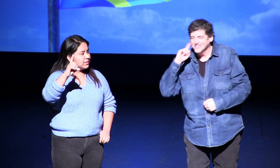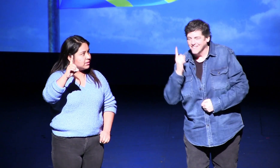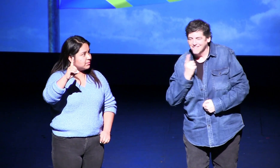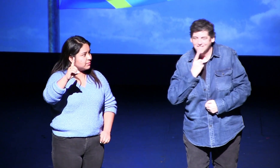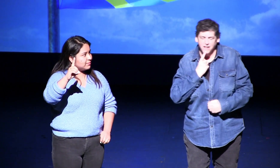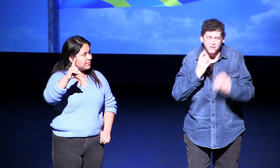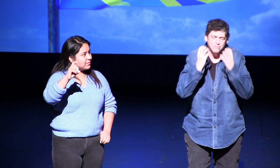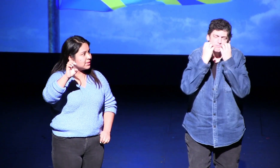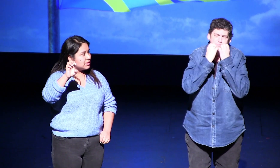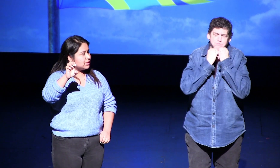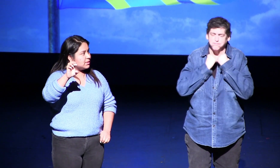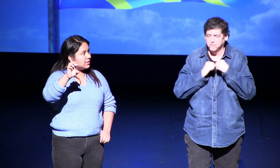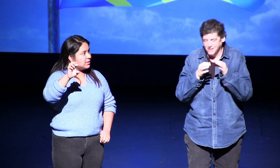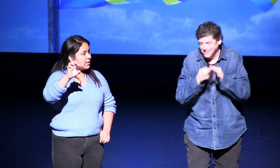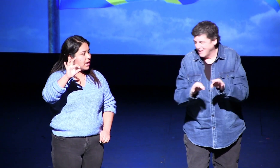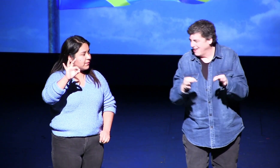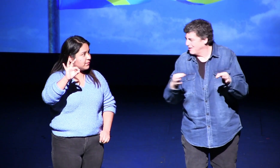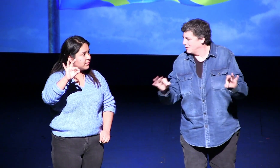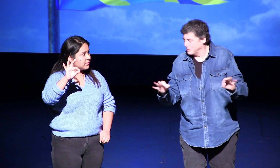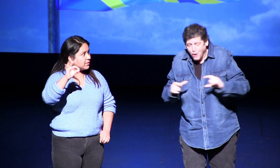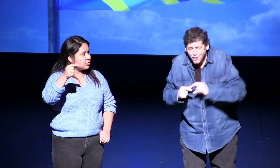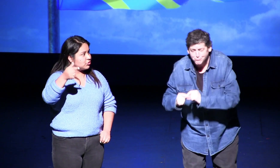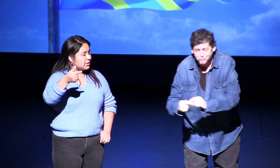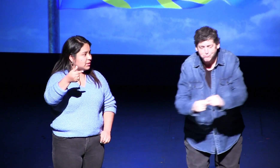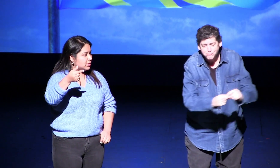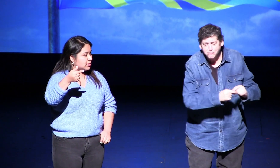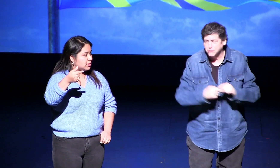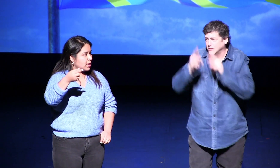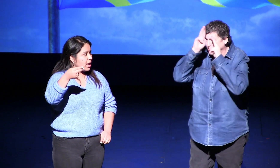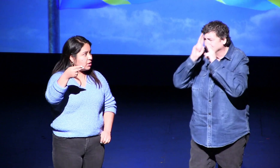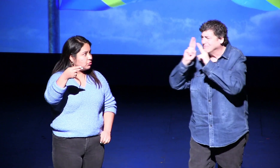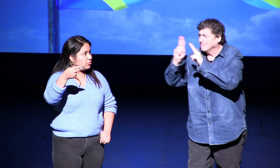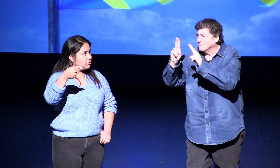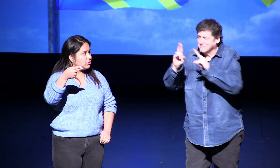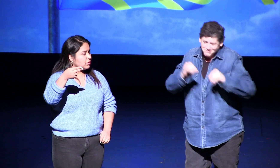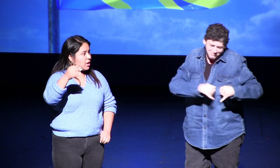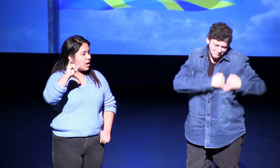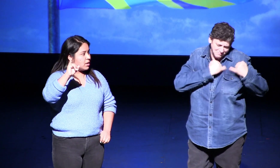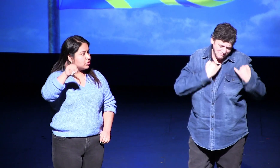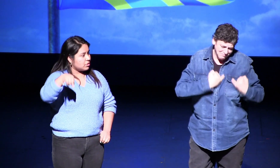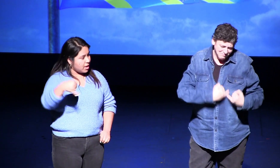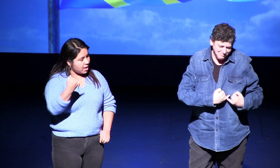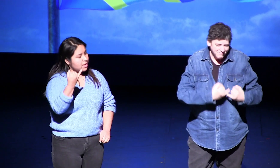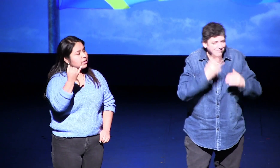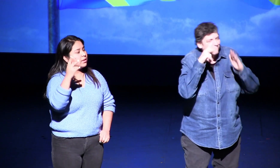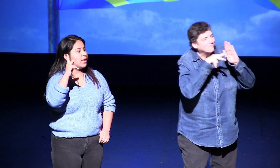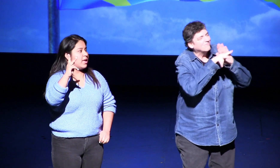The deaf community comes together and F, cherishes our G, language. H, We are connected I, J, in